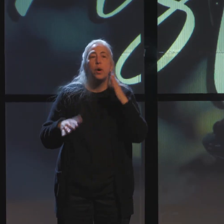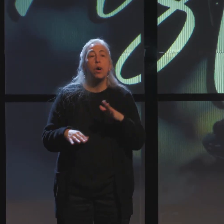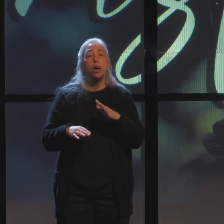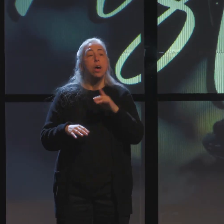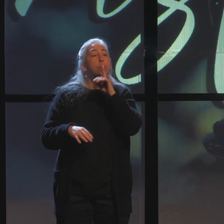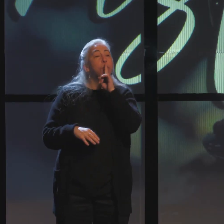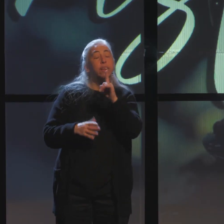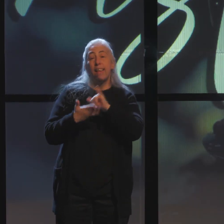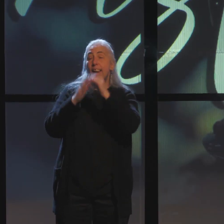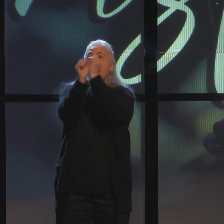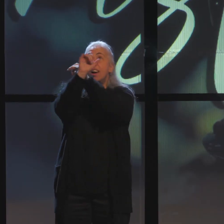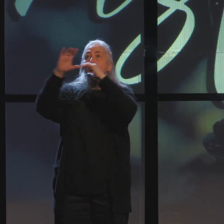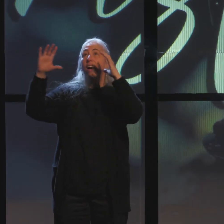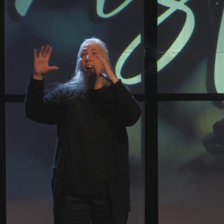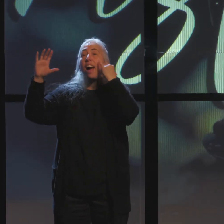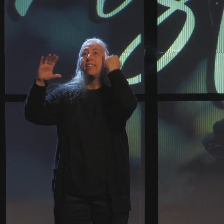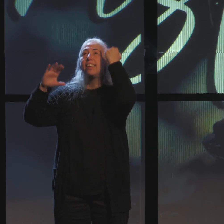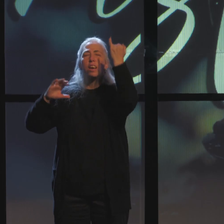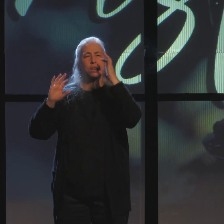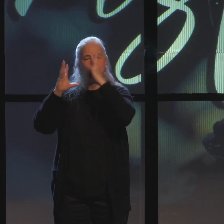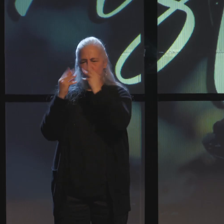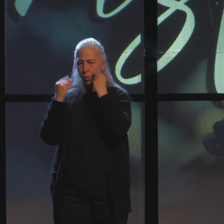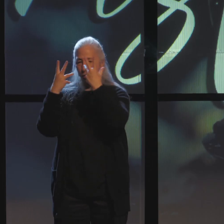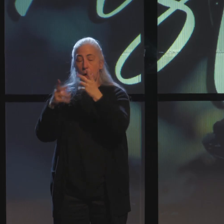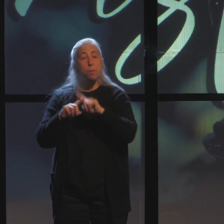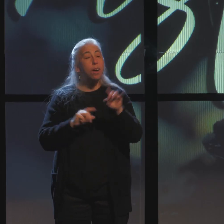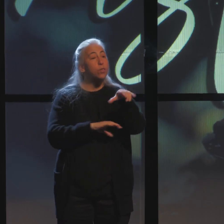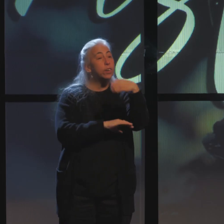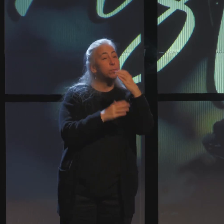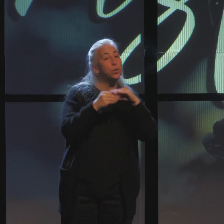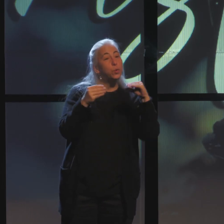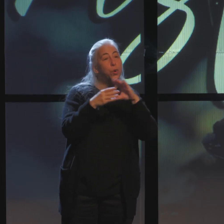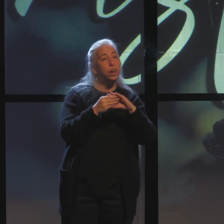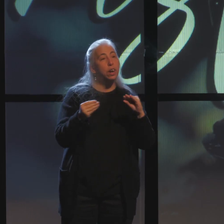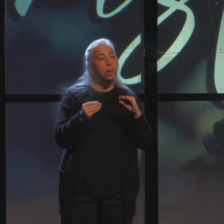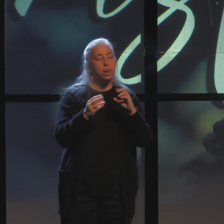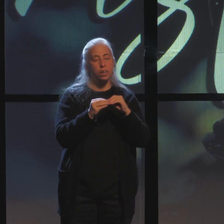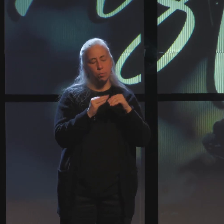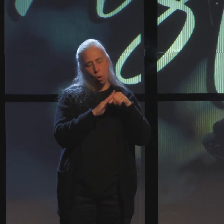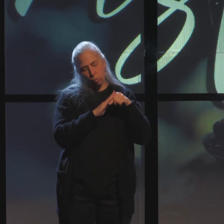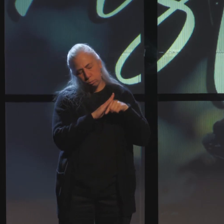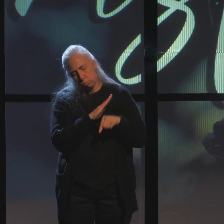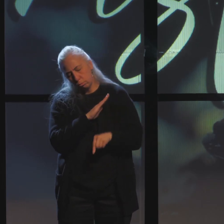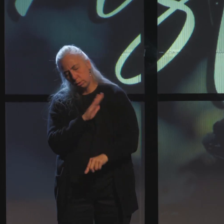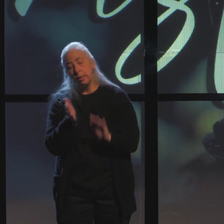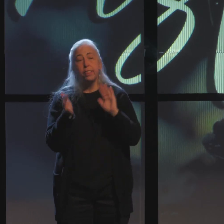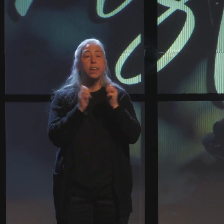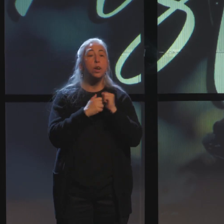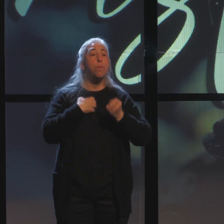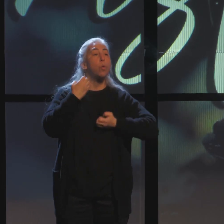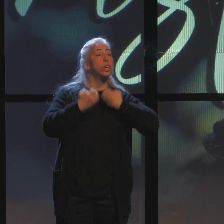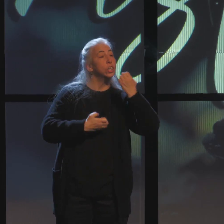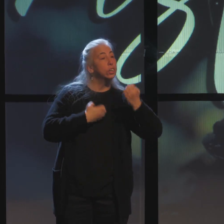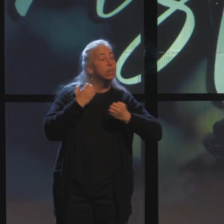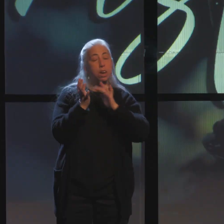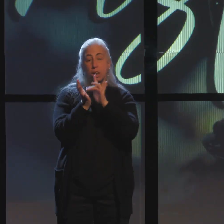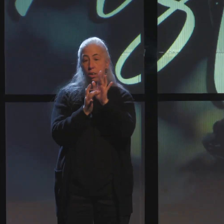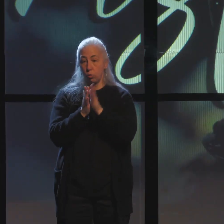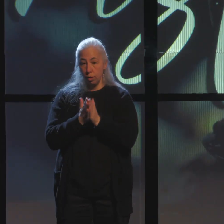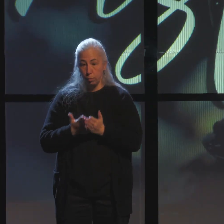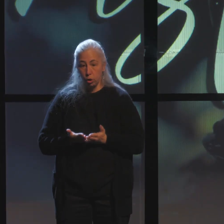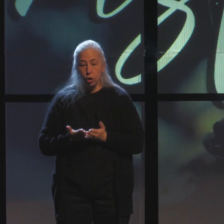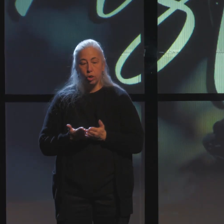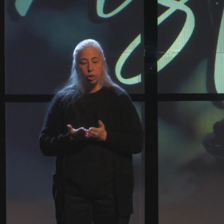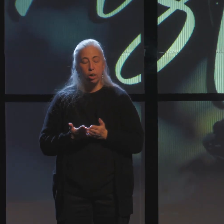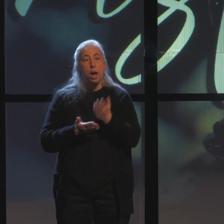I love it. But the peace that's promised in the Christmas story is deeper than our emotions. In Scripture, peace, the promise of peace, is